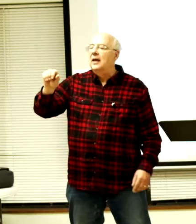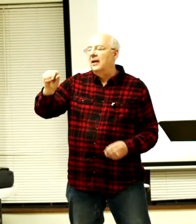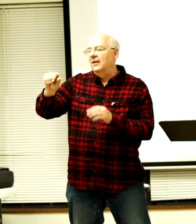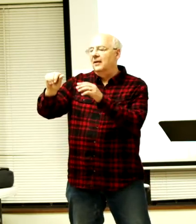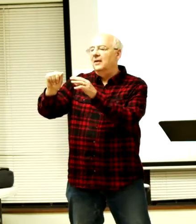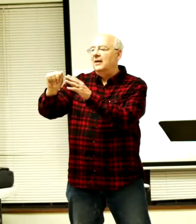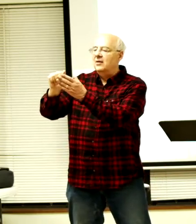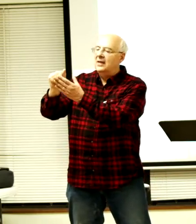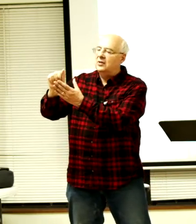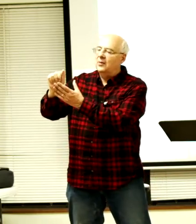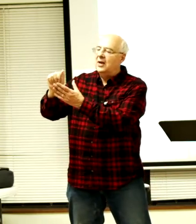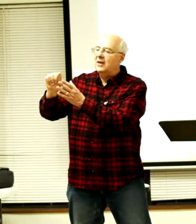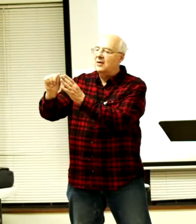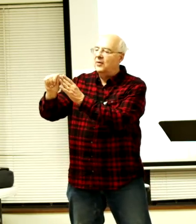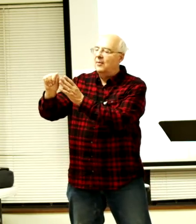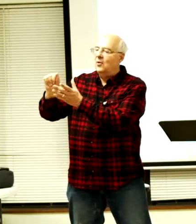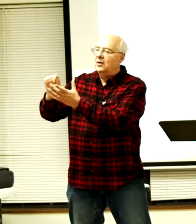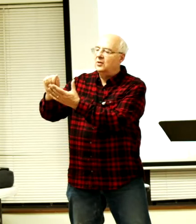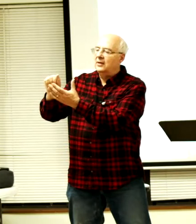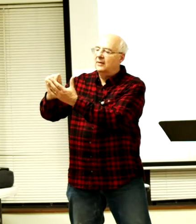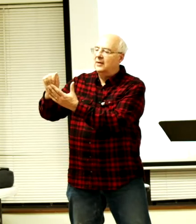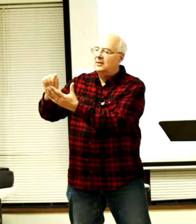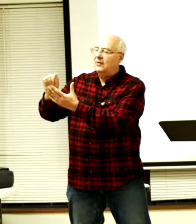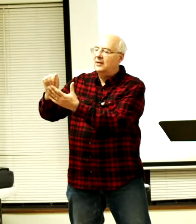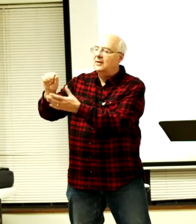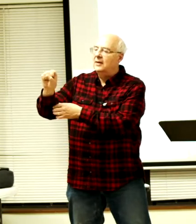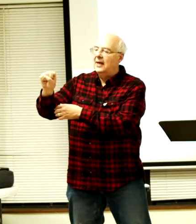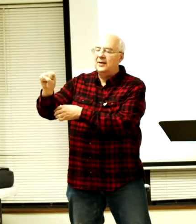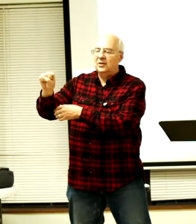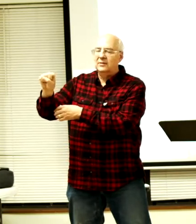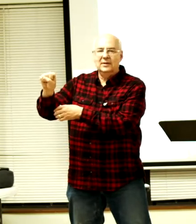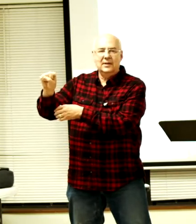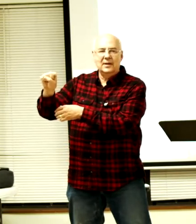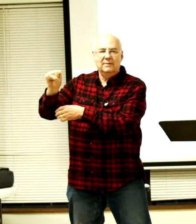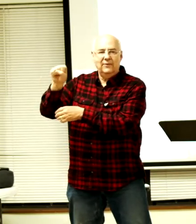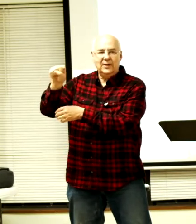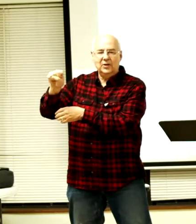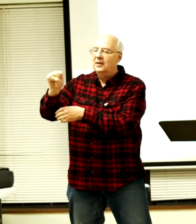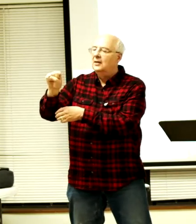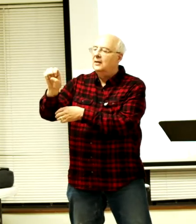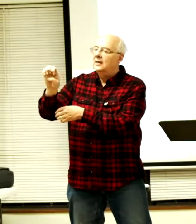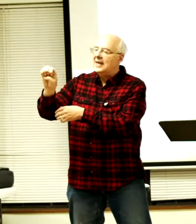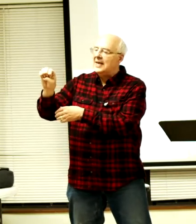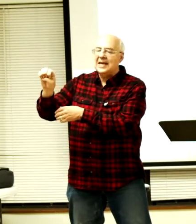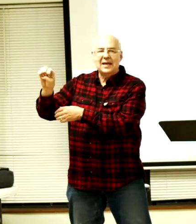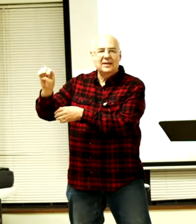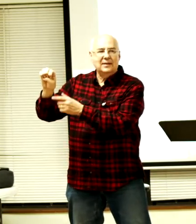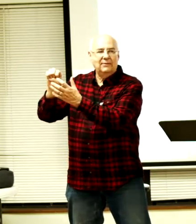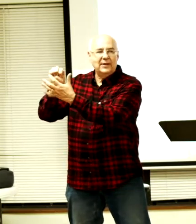And it's the way that your thumb works. This finger, S, is the fist. E is the fingers